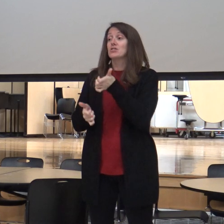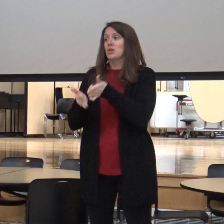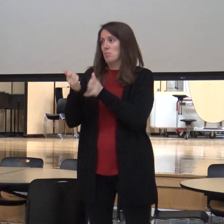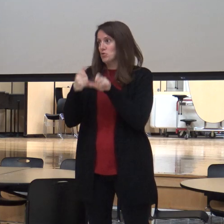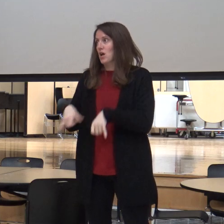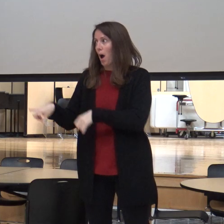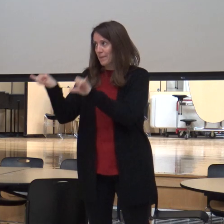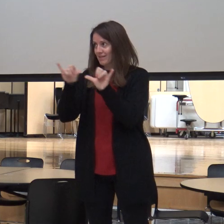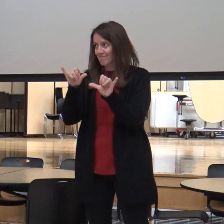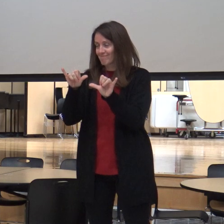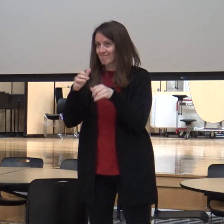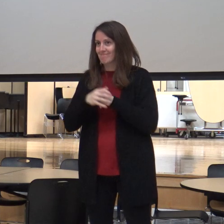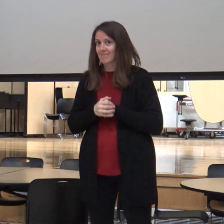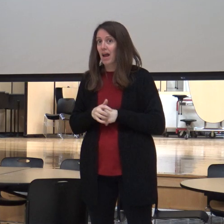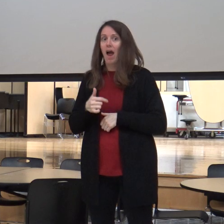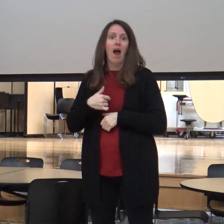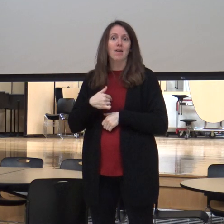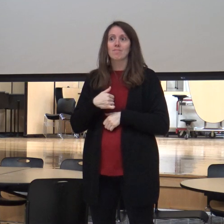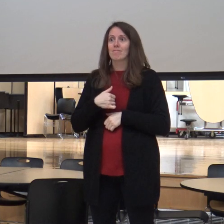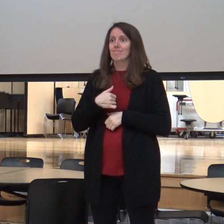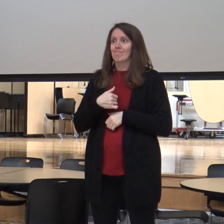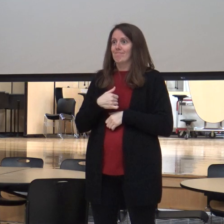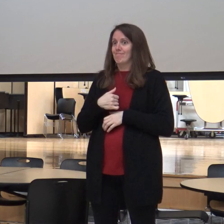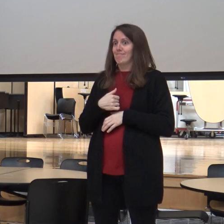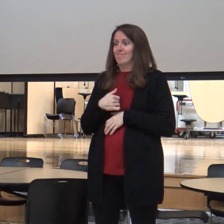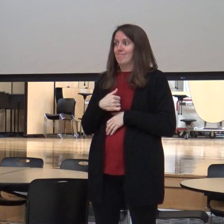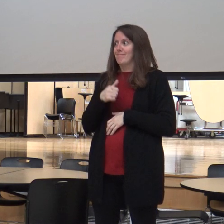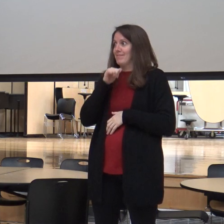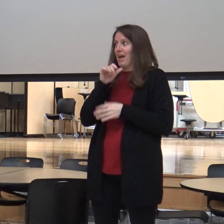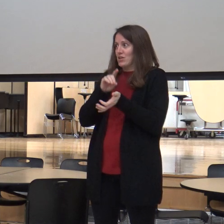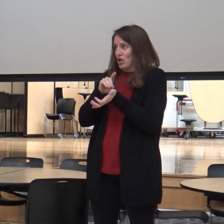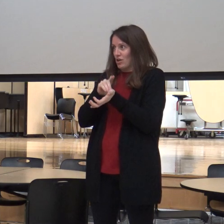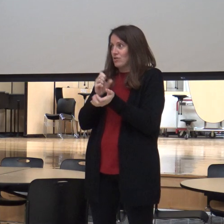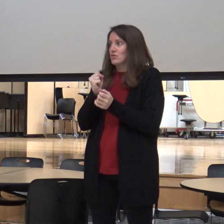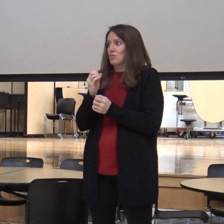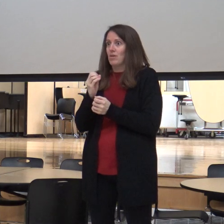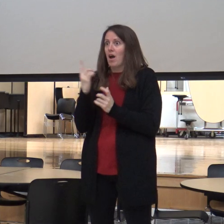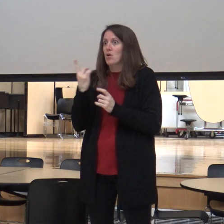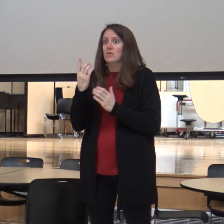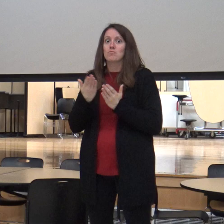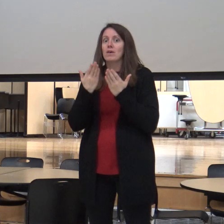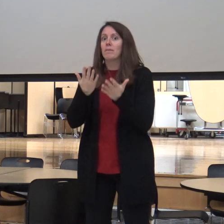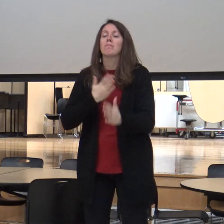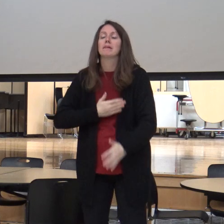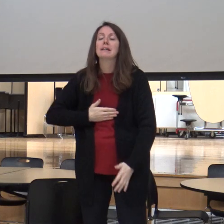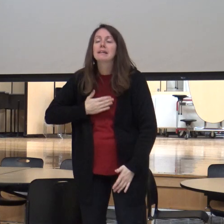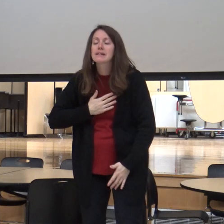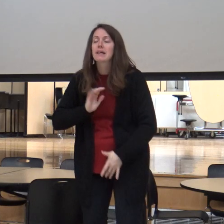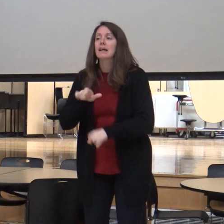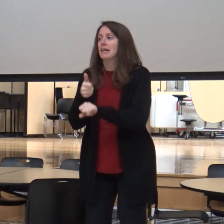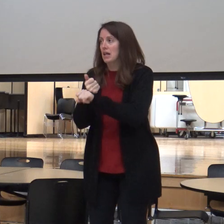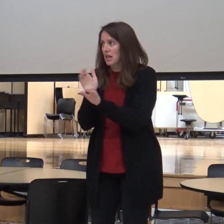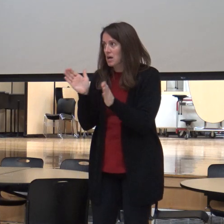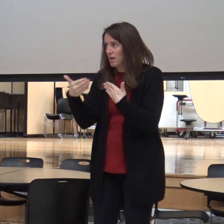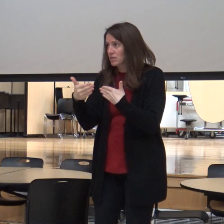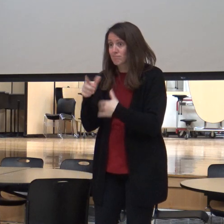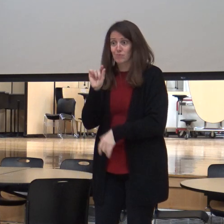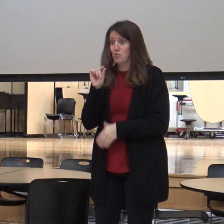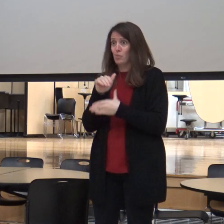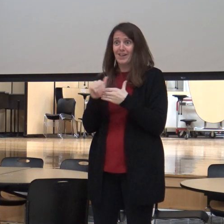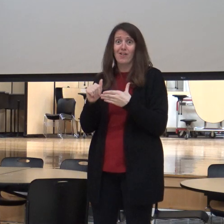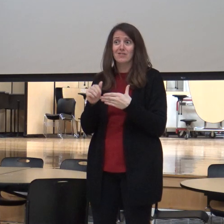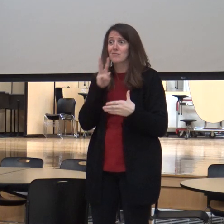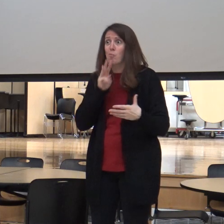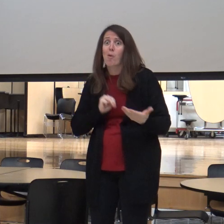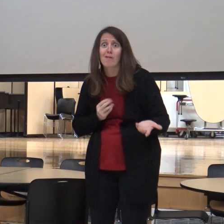pharmacist, so I always recommend to people, I don't care what it is, please get a little lockbox, $20, Target, Walmart, and you